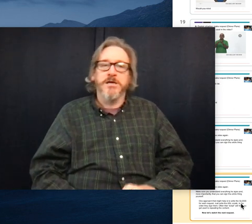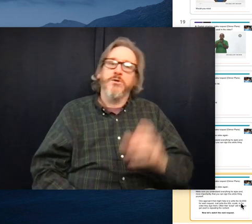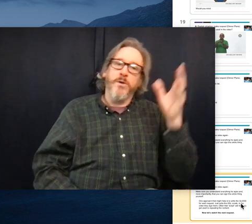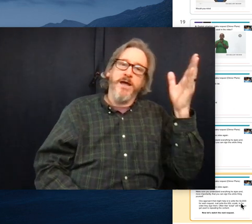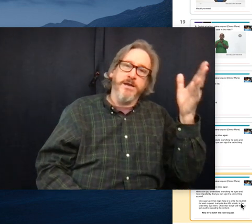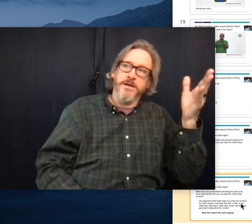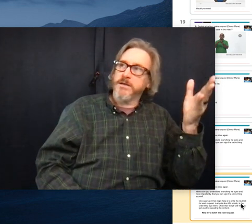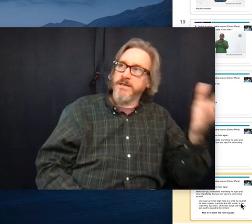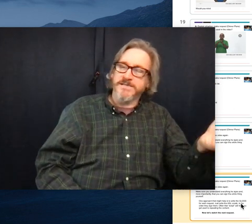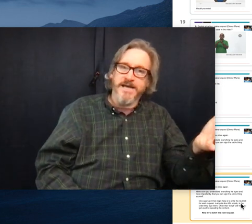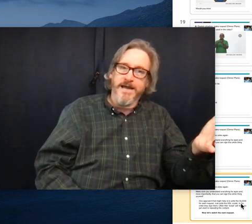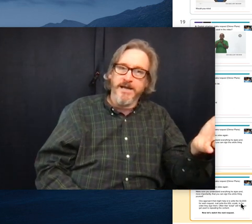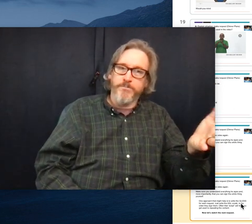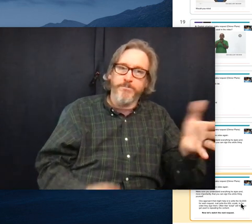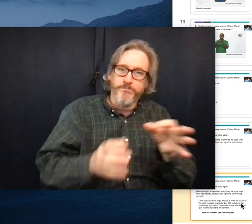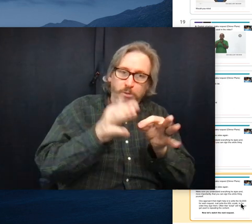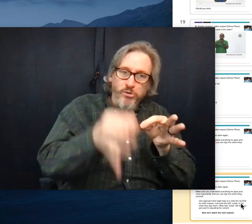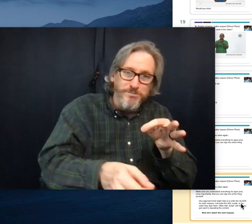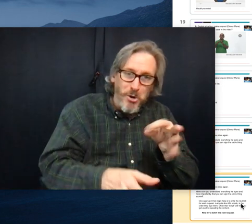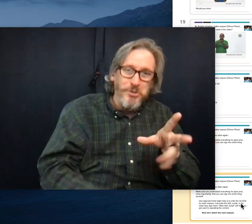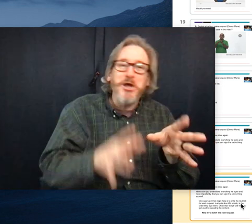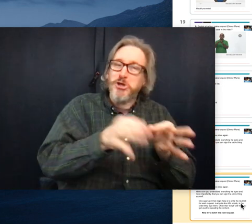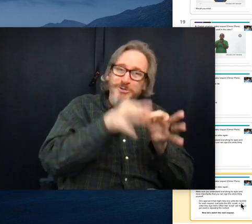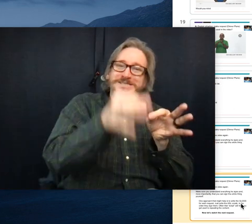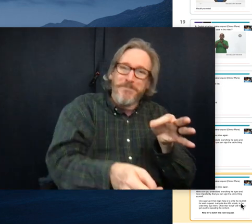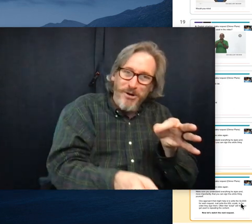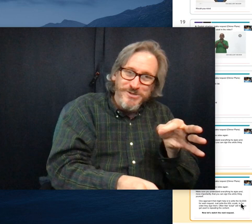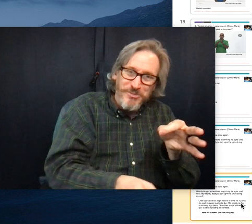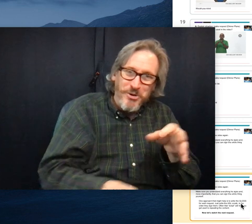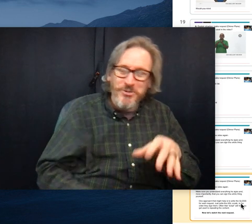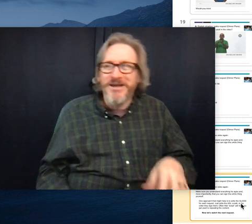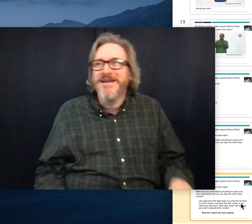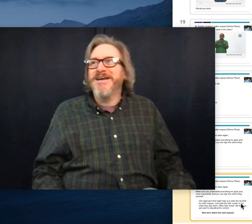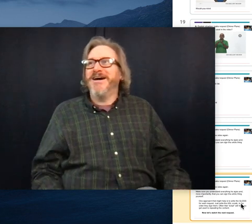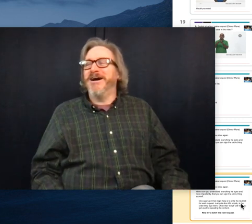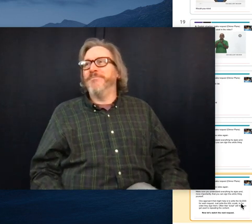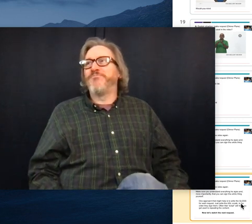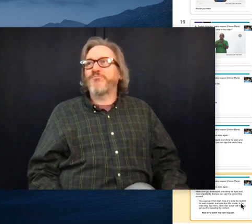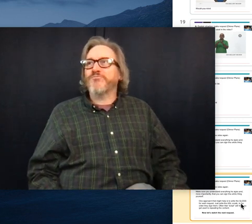6. When they say postpone, you say postpone.